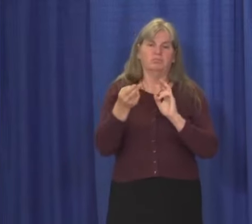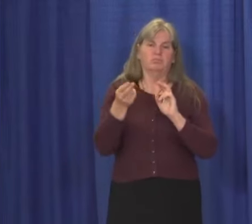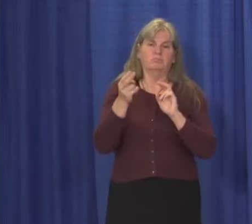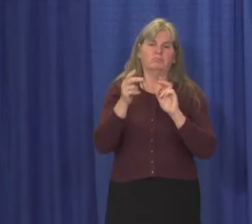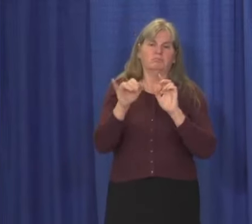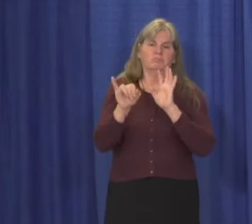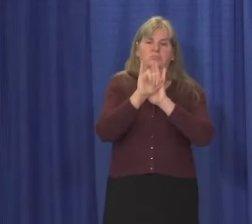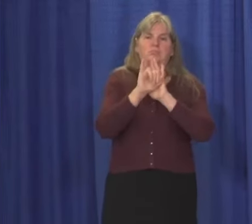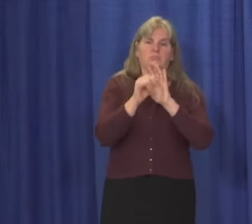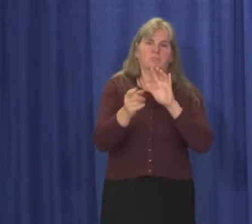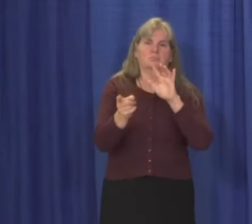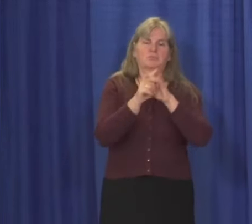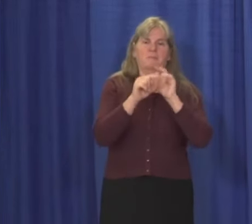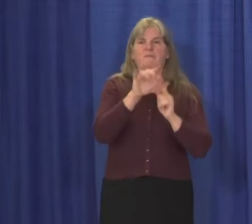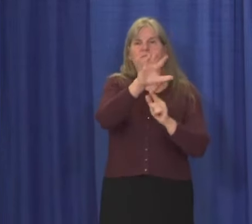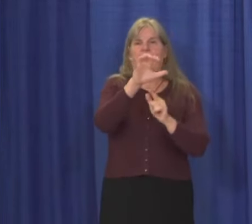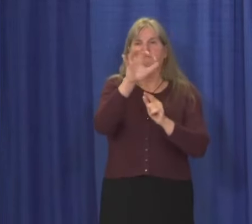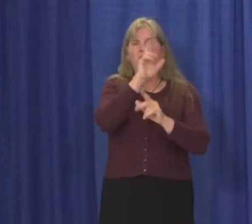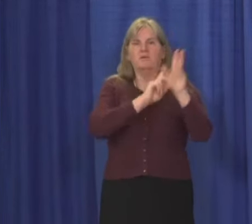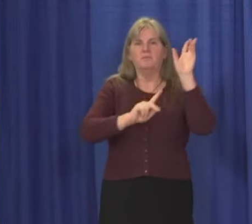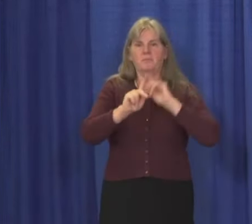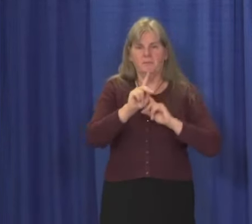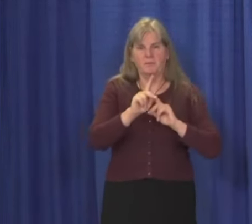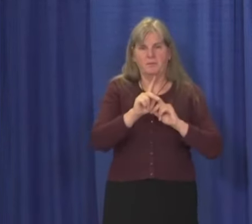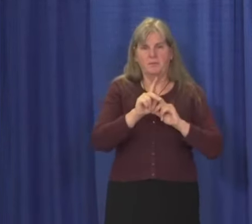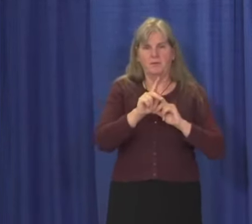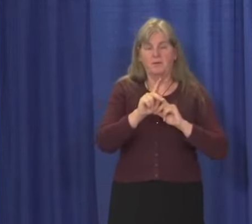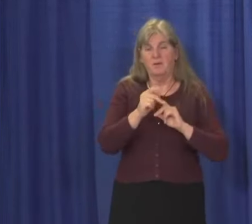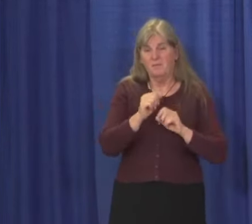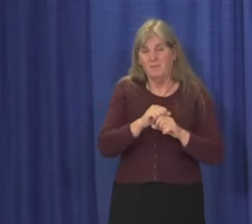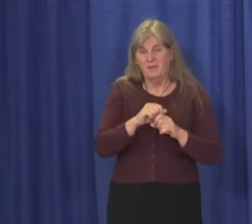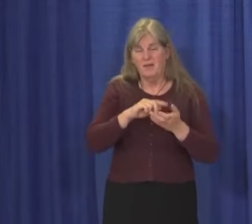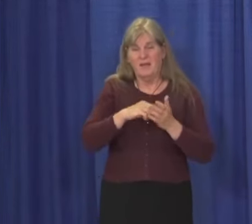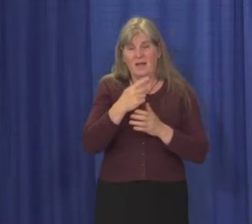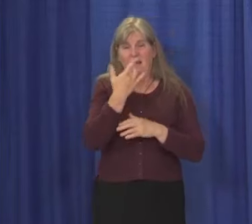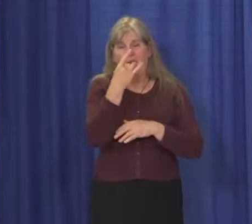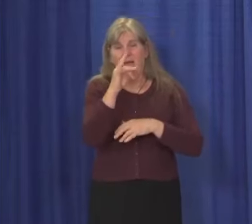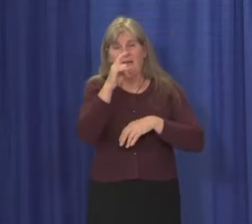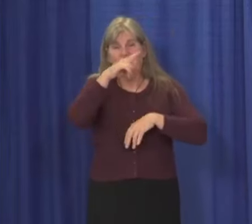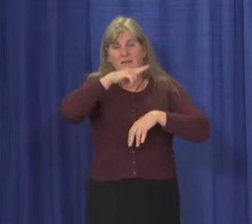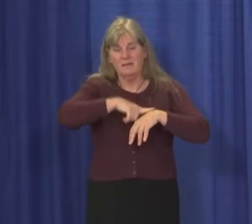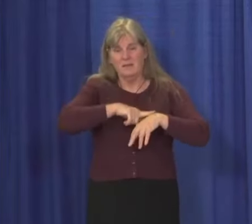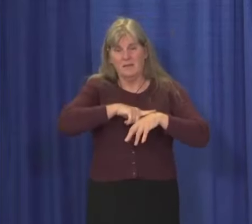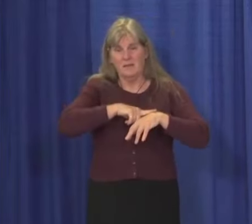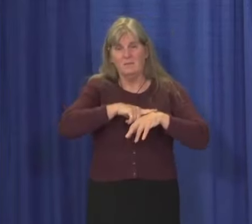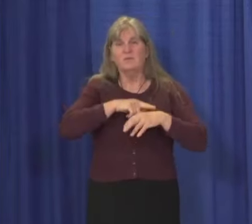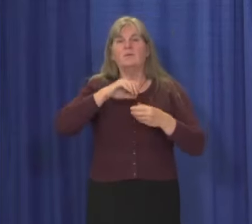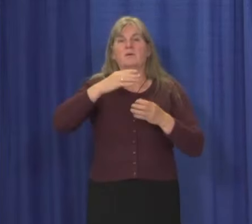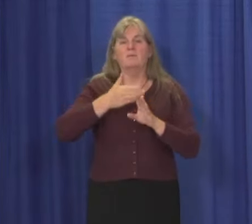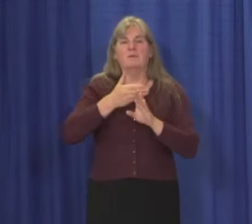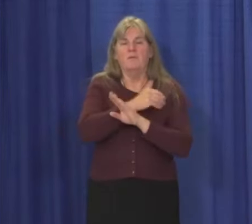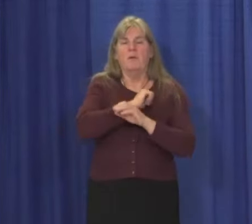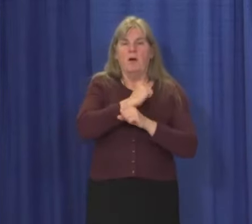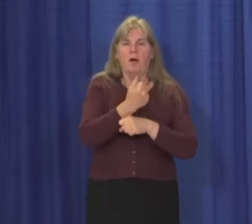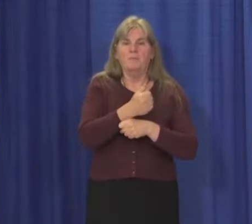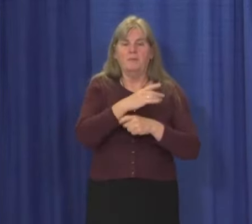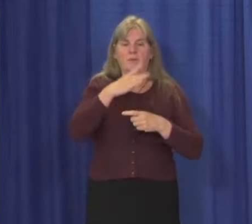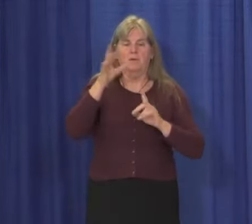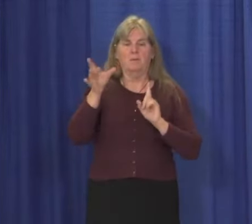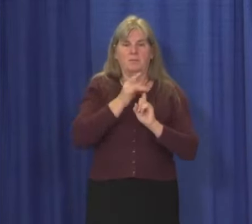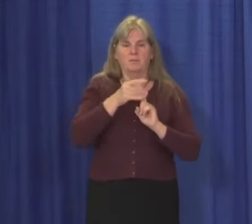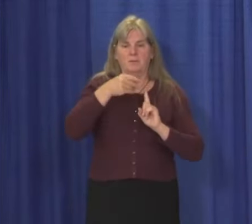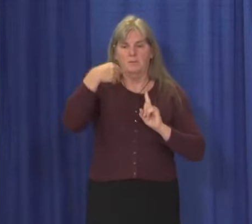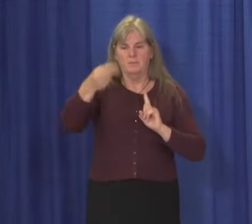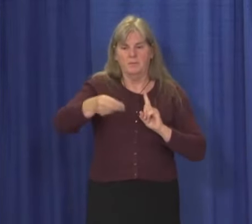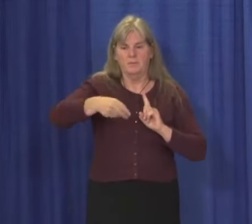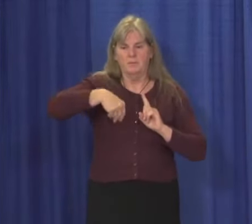as in this one, we would have to go through this same wave 18 times before everyone gets infected. I'm not sure anyone wants